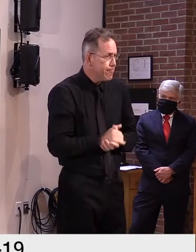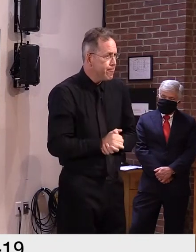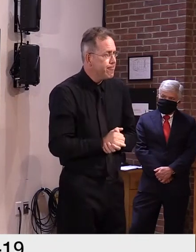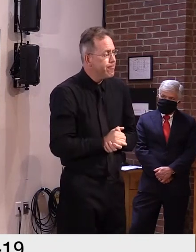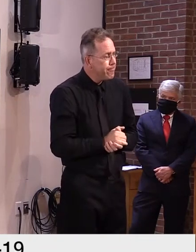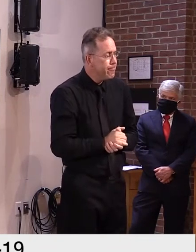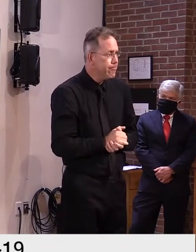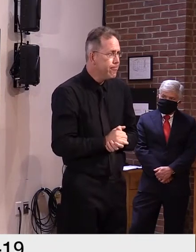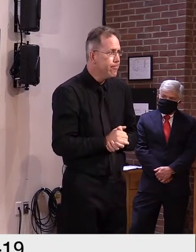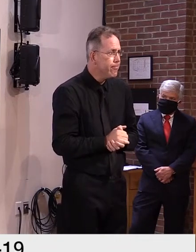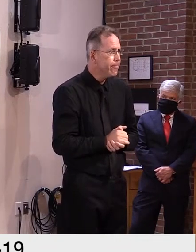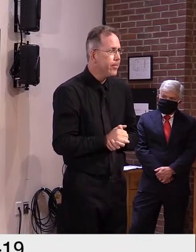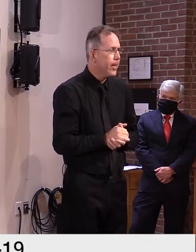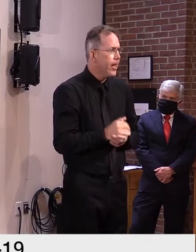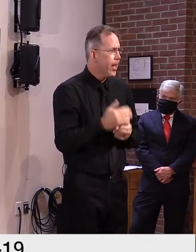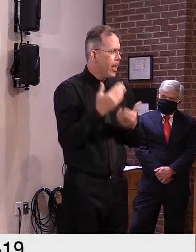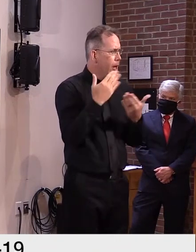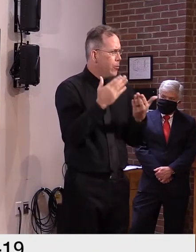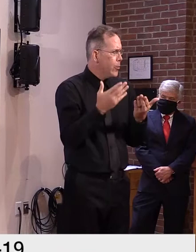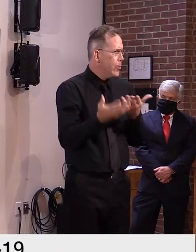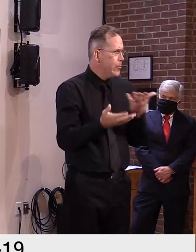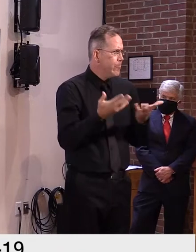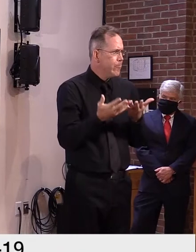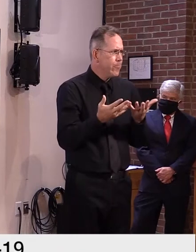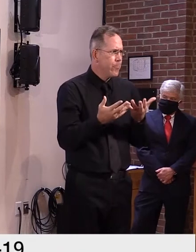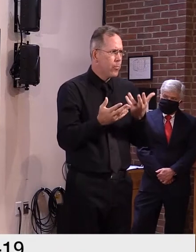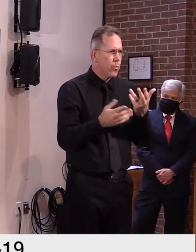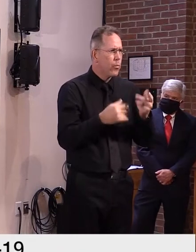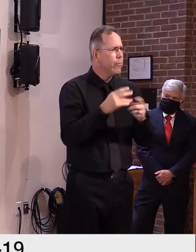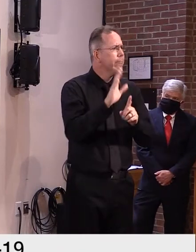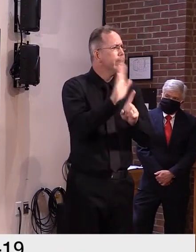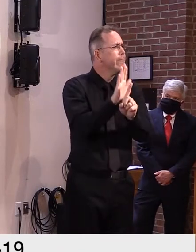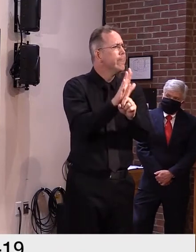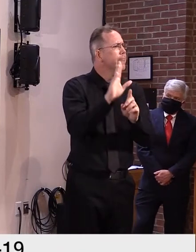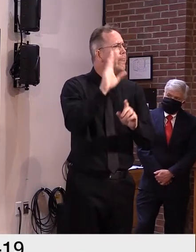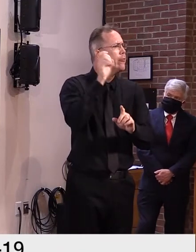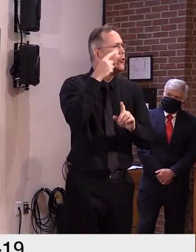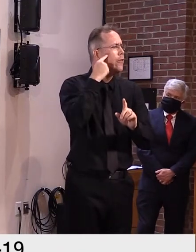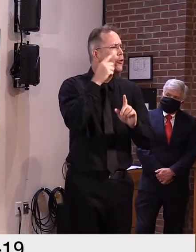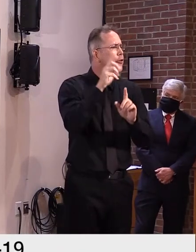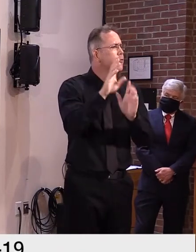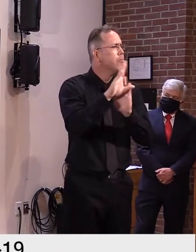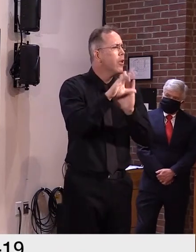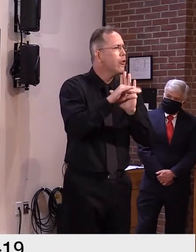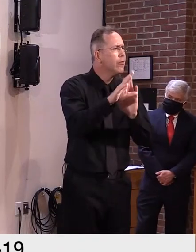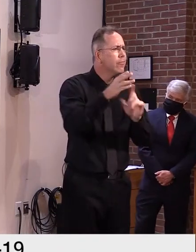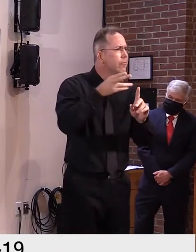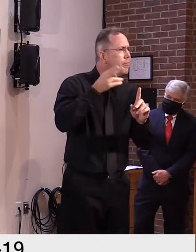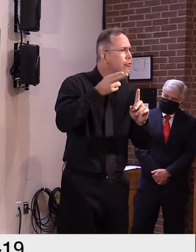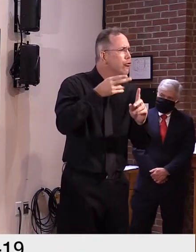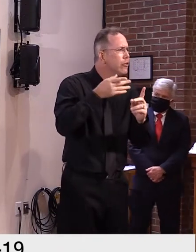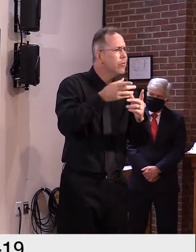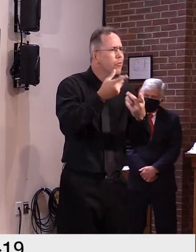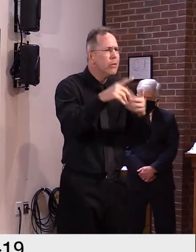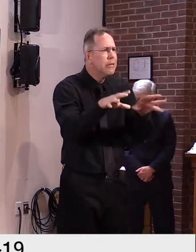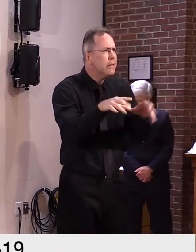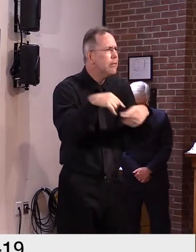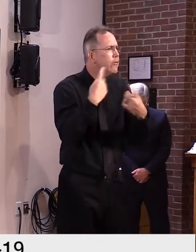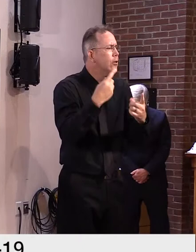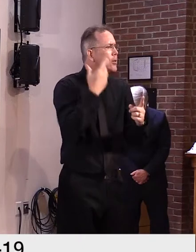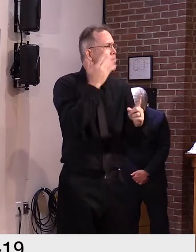what kind of background history there was before he turned positive,